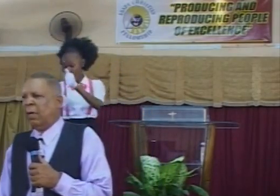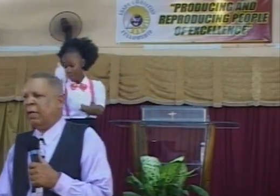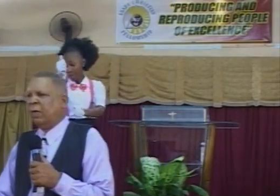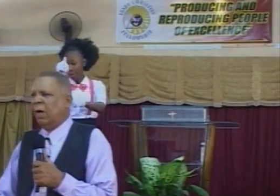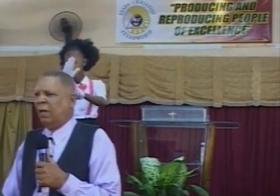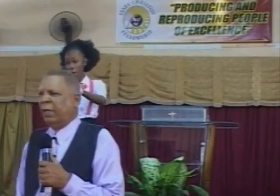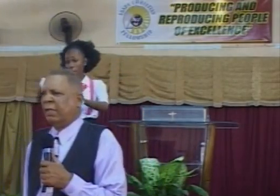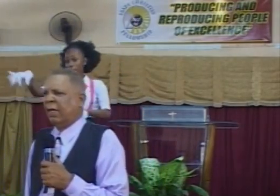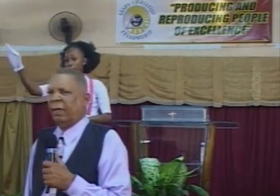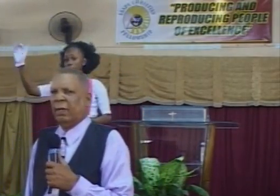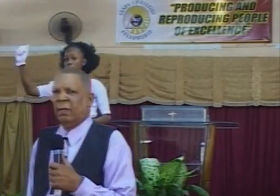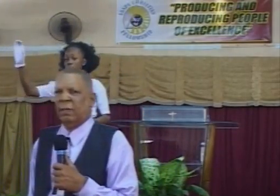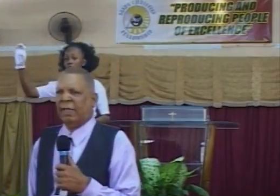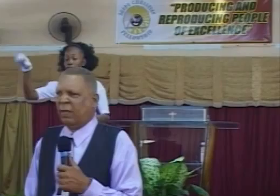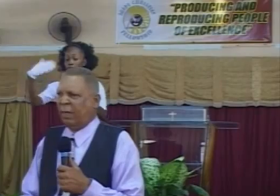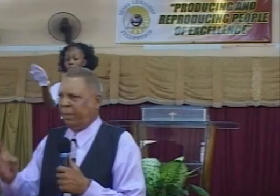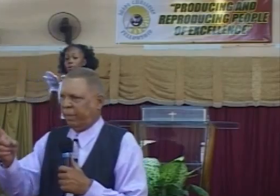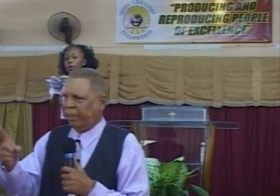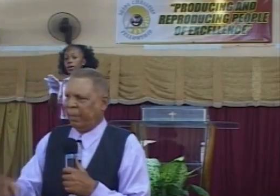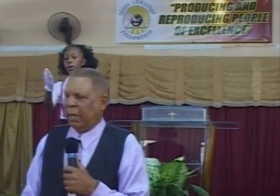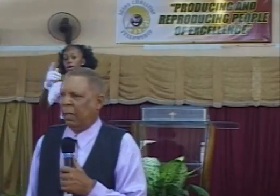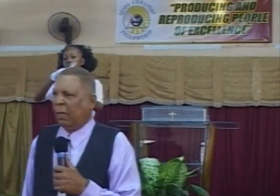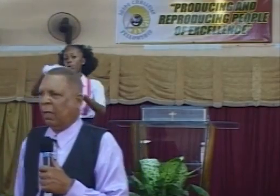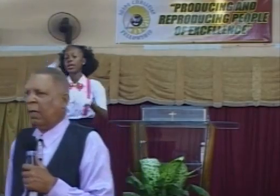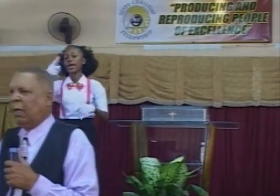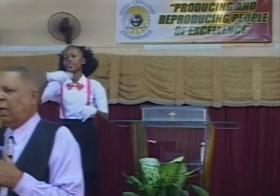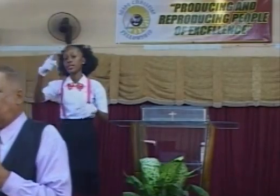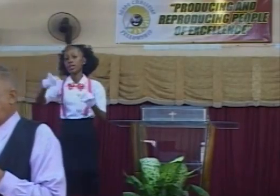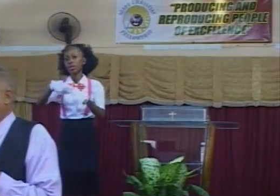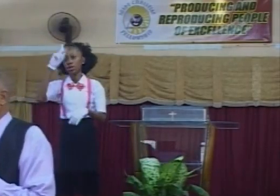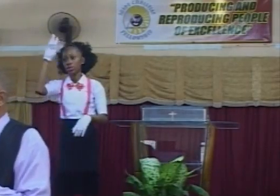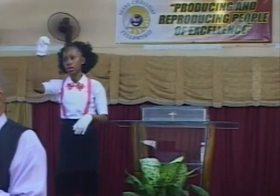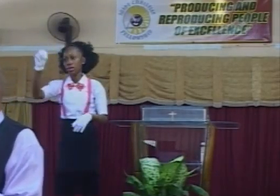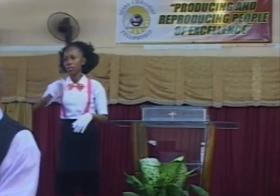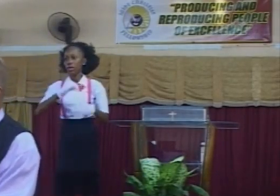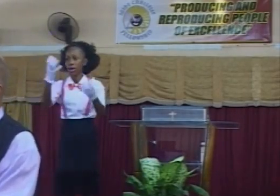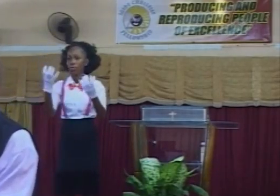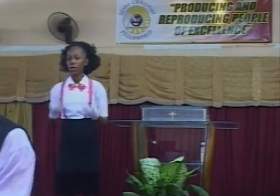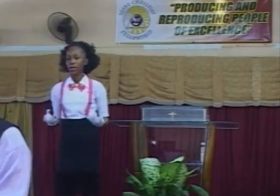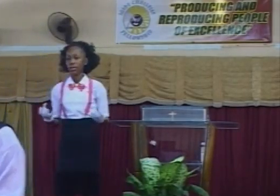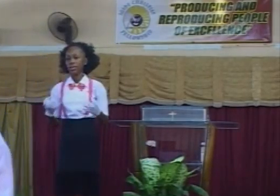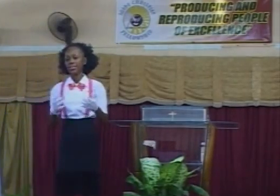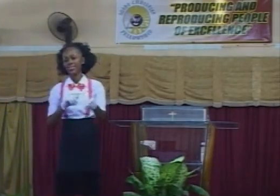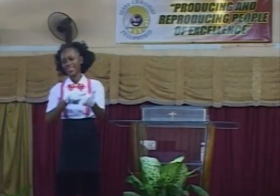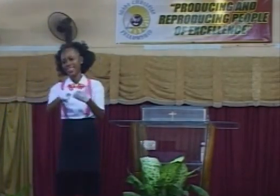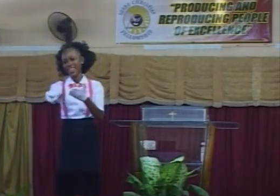I won't get into all of what I said. But I said to him, I want to check back 50 years' time.